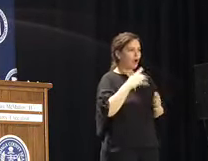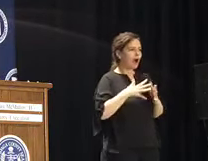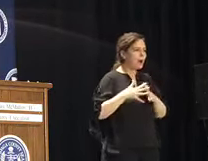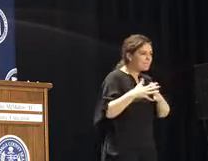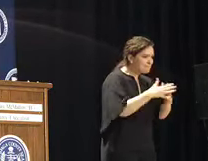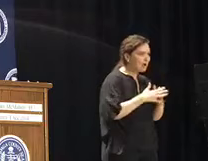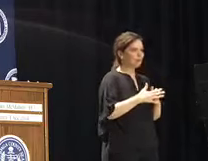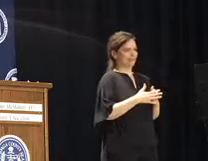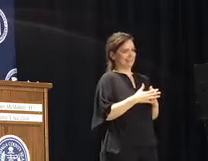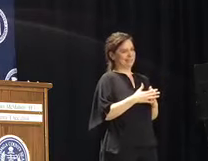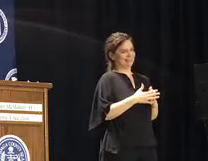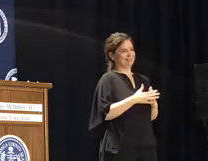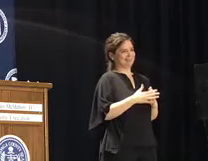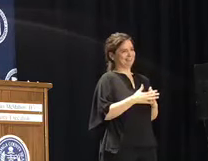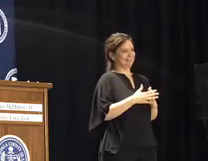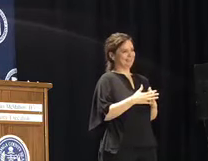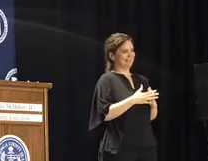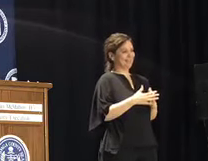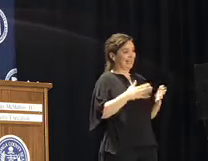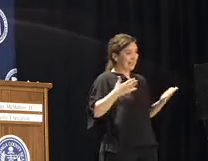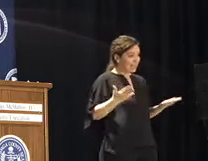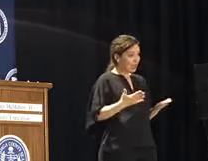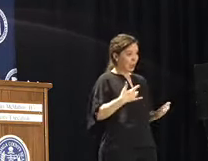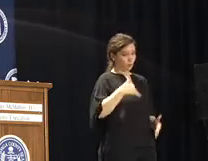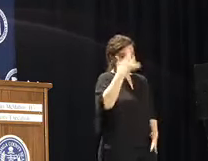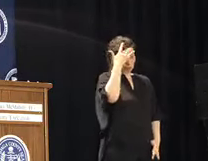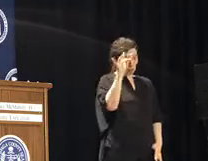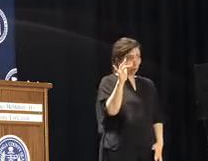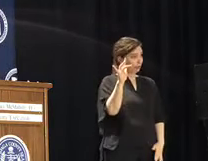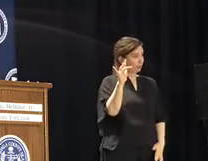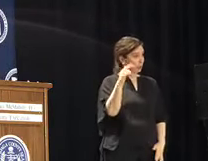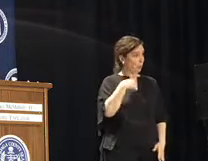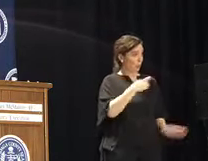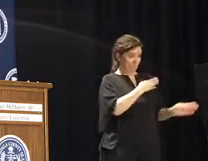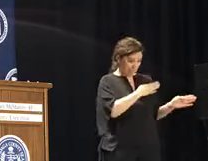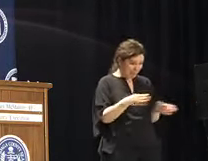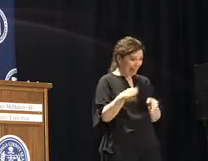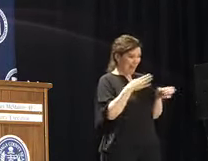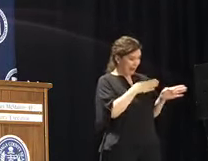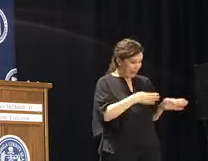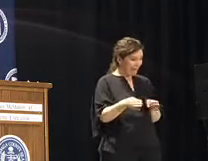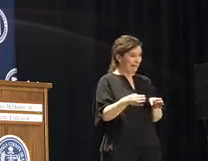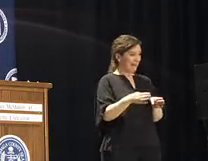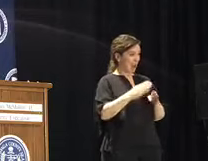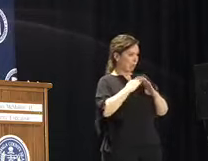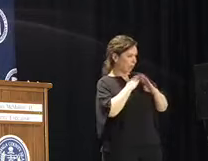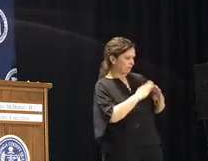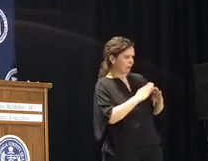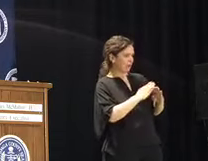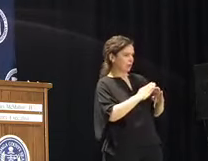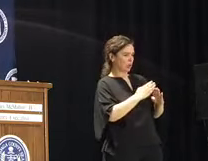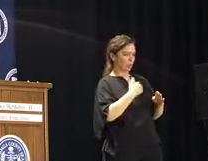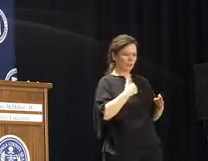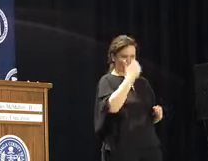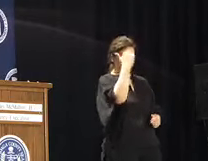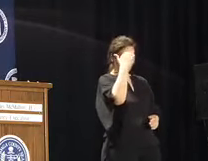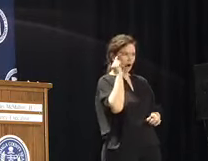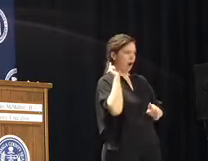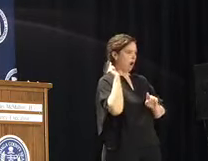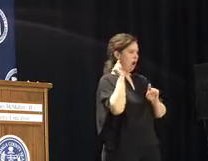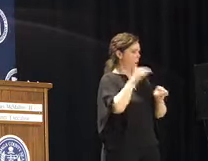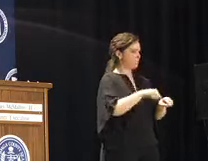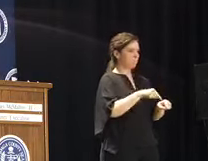because we have a lot of smart doctors giving public officials a lot of smart advice, and every decision we've